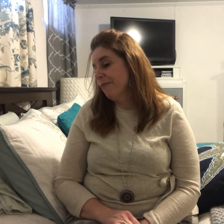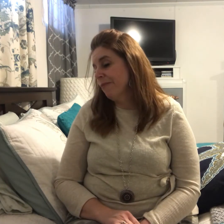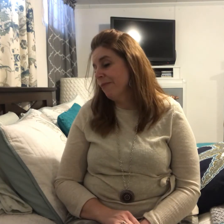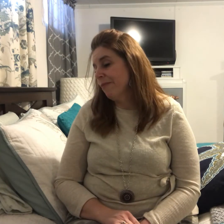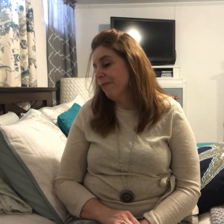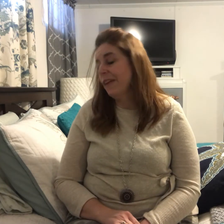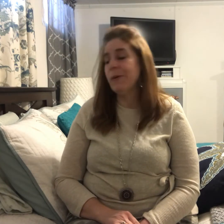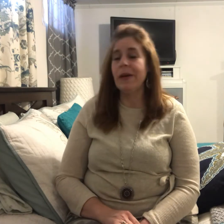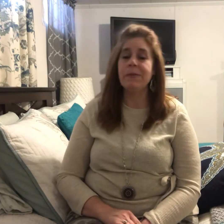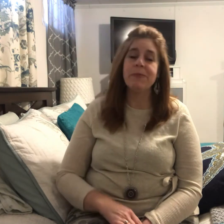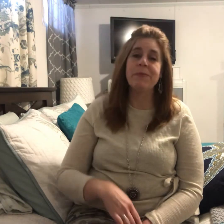Here we go.